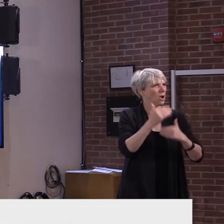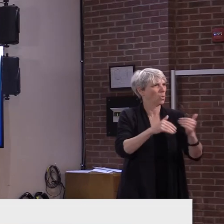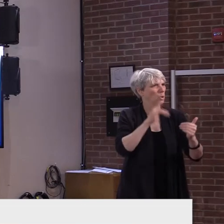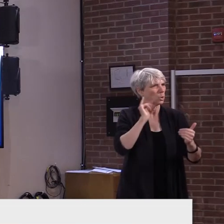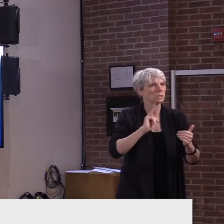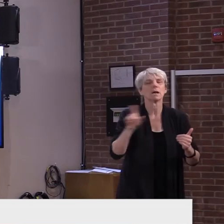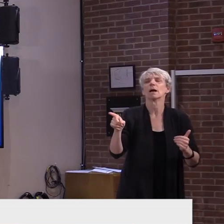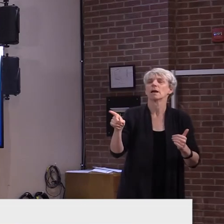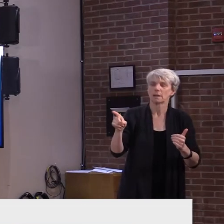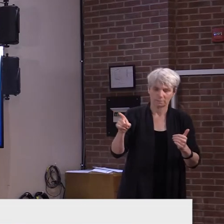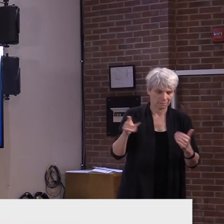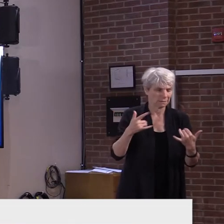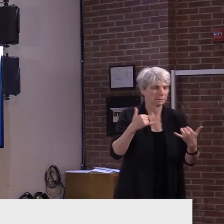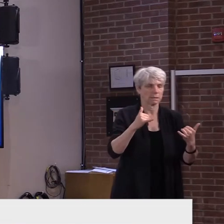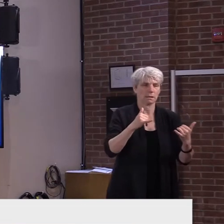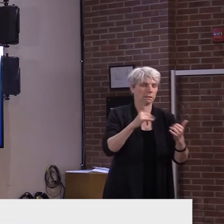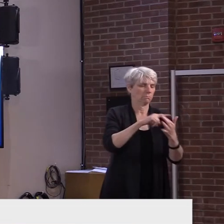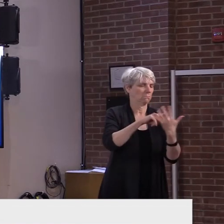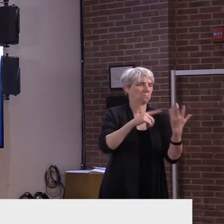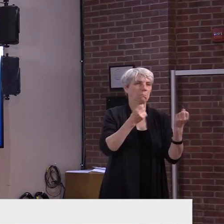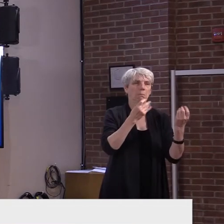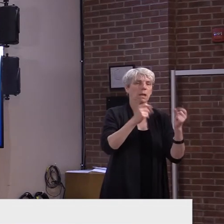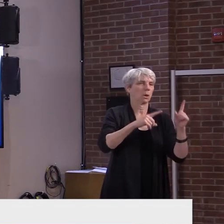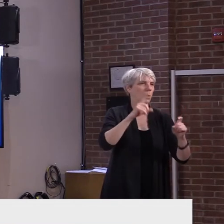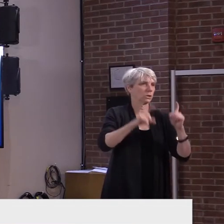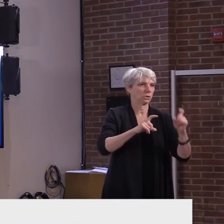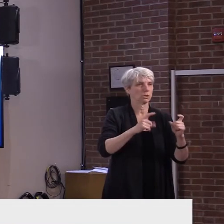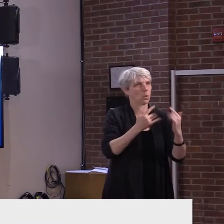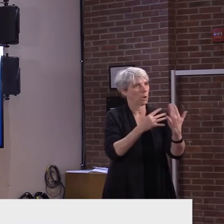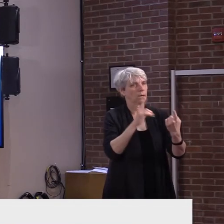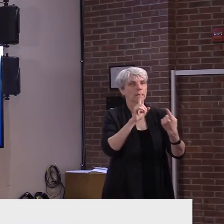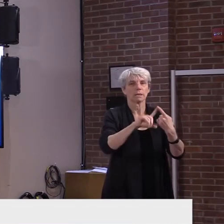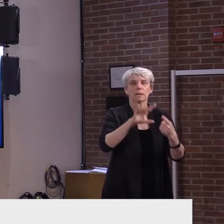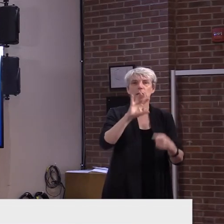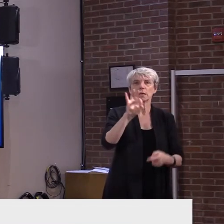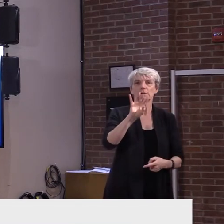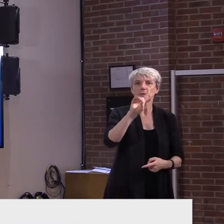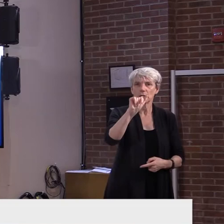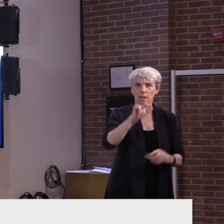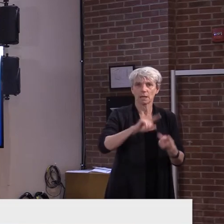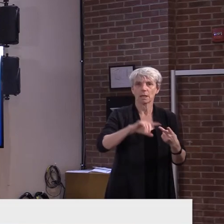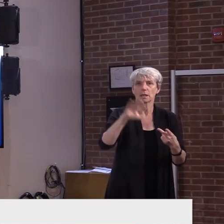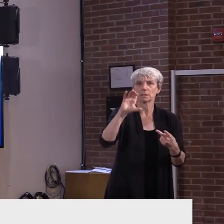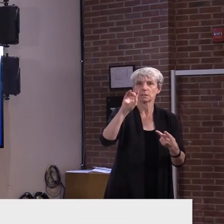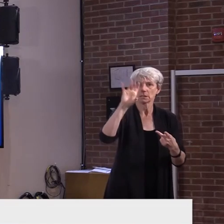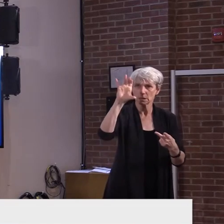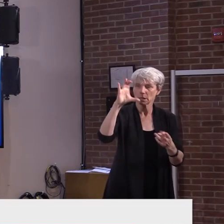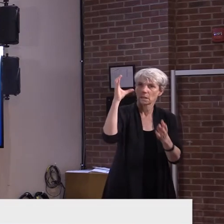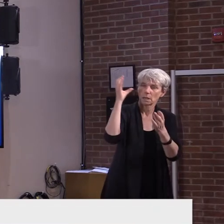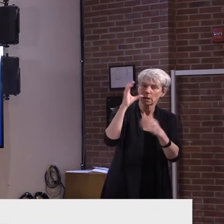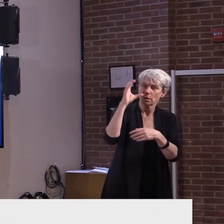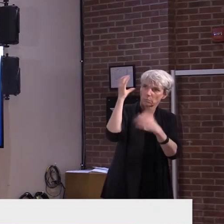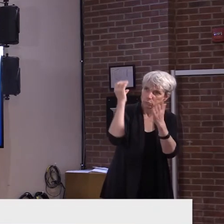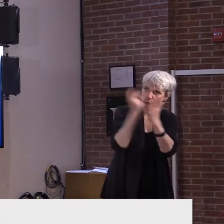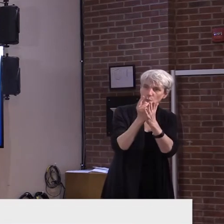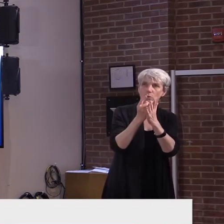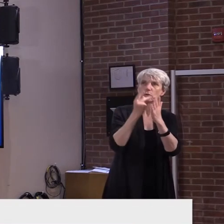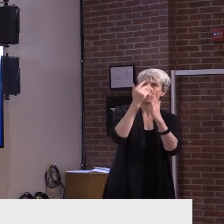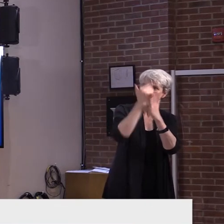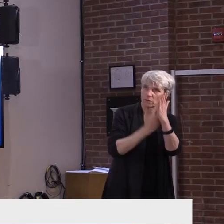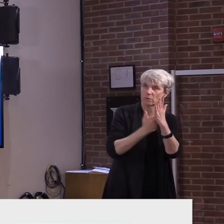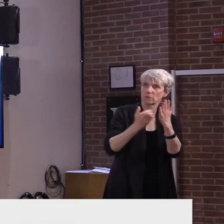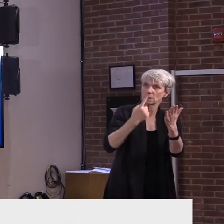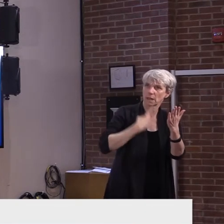Obviously, we still have to get FDA and CDC sort of guidance and approval on that date.